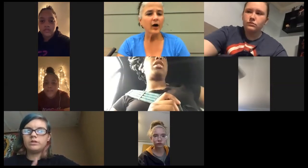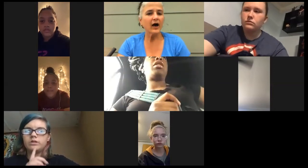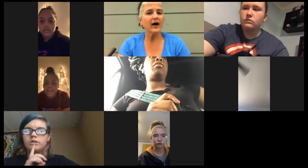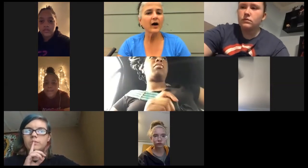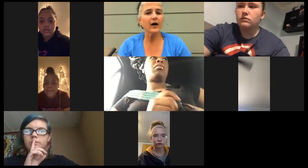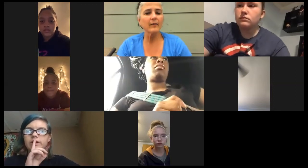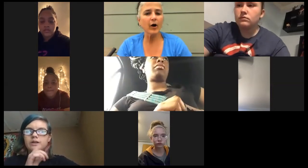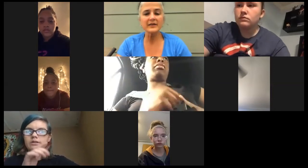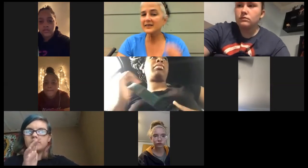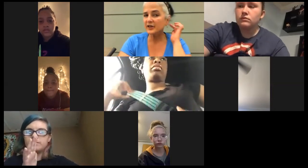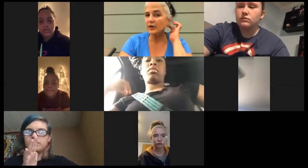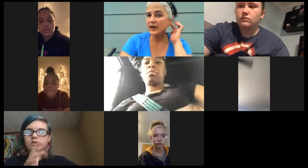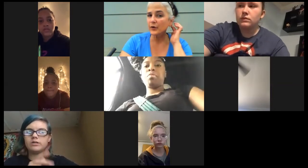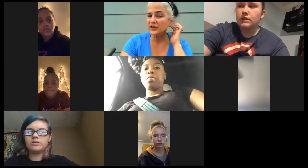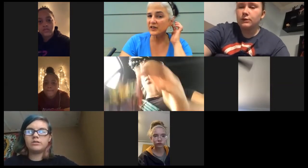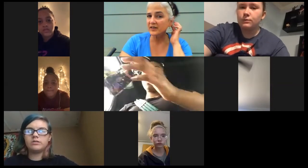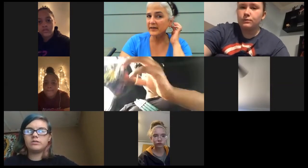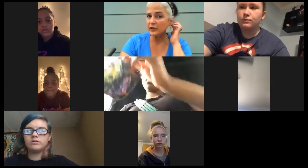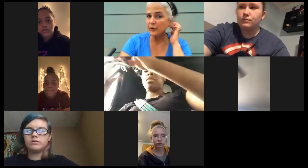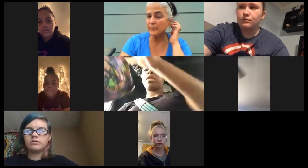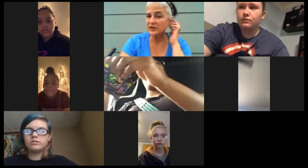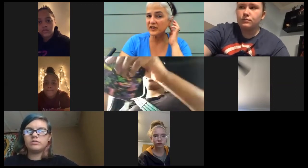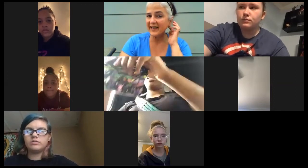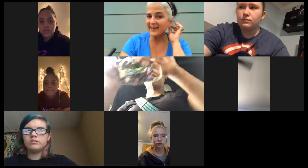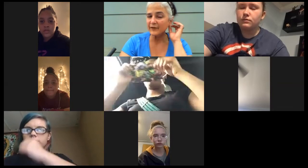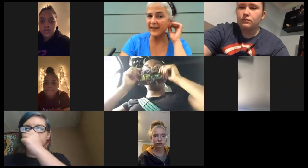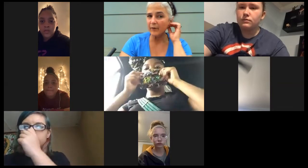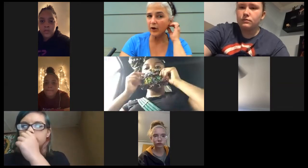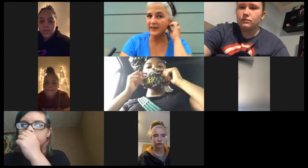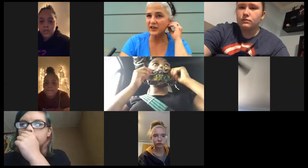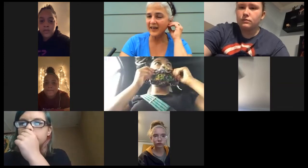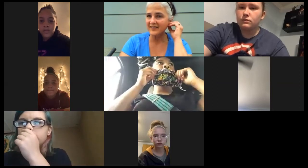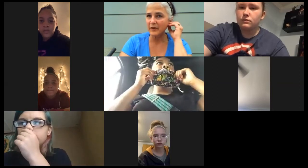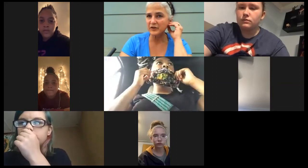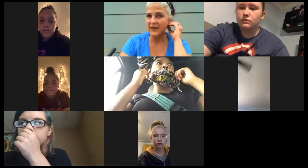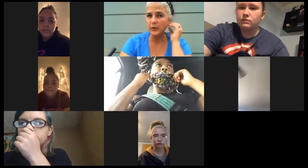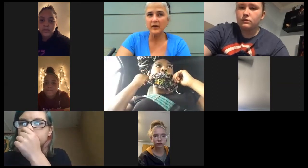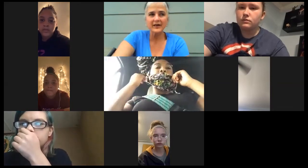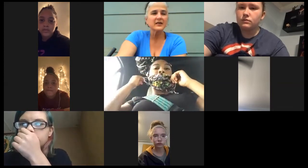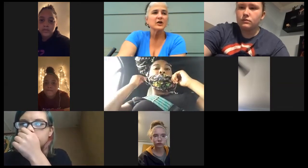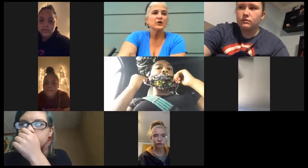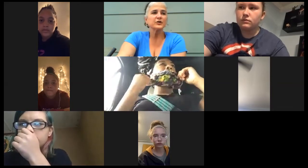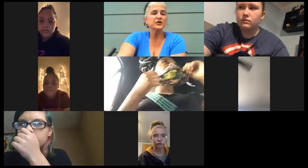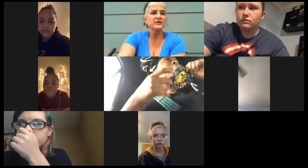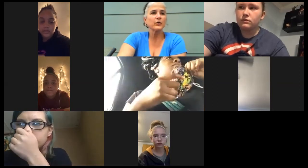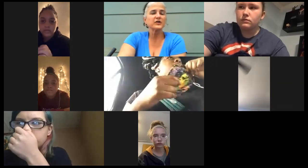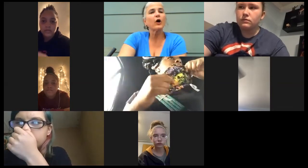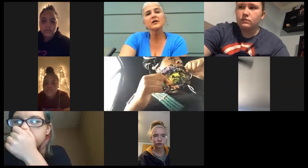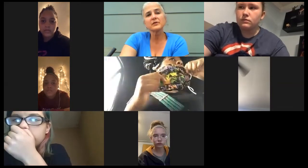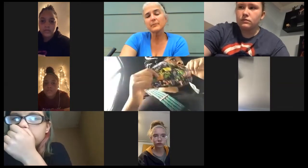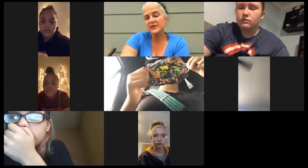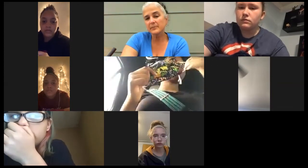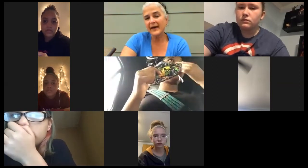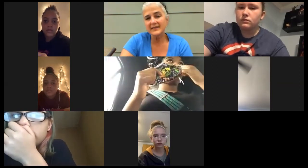Okay. Harley's letting y'all know that she's going to be in a group, but she can't have her camera on. She's got some other stuff going on. So she's going